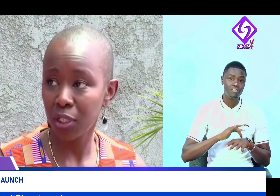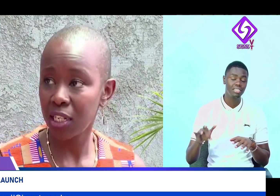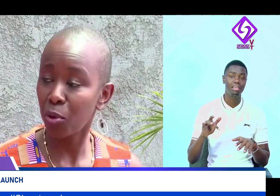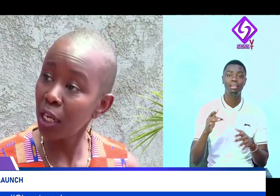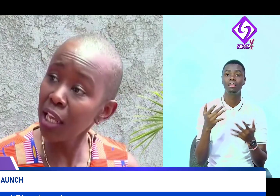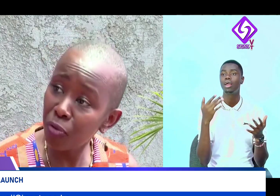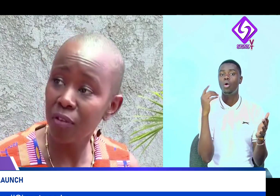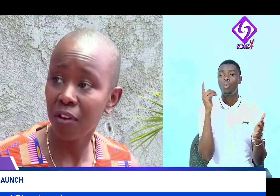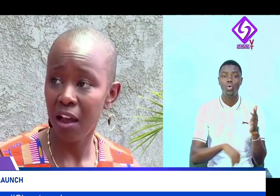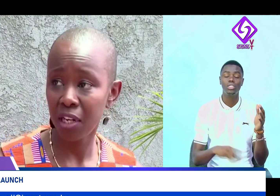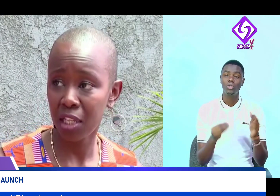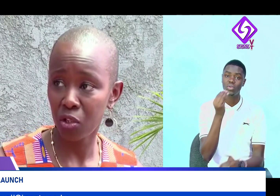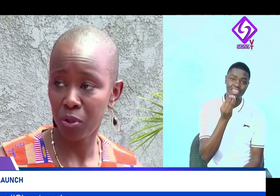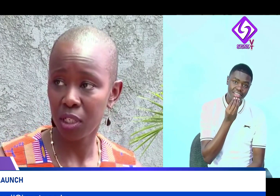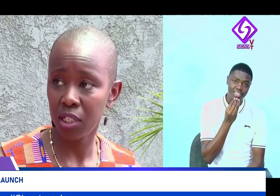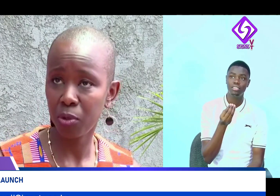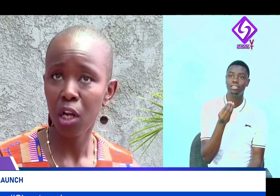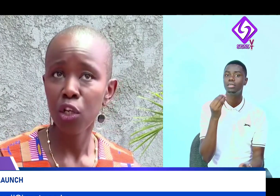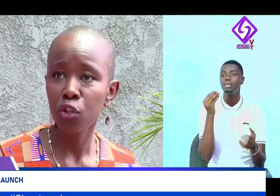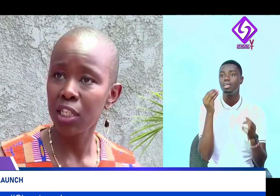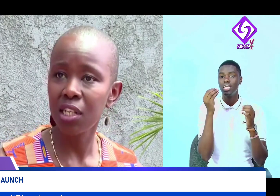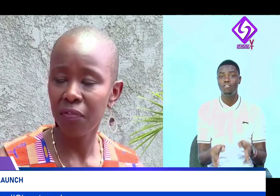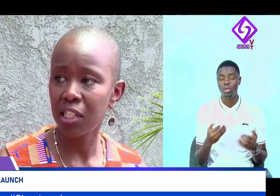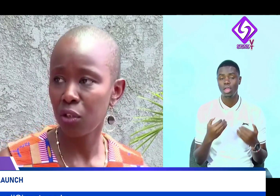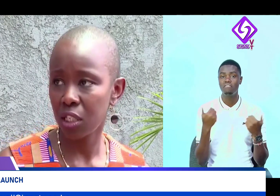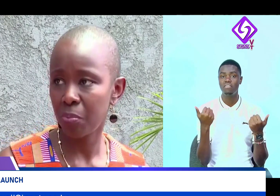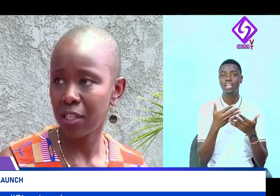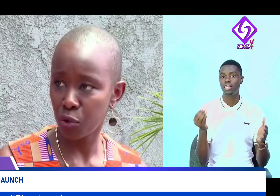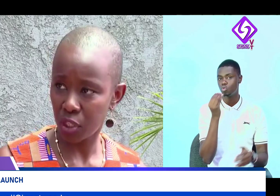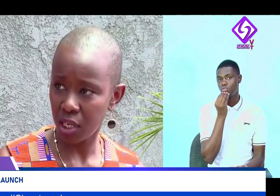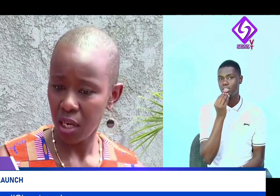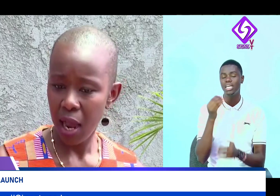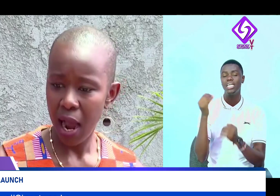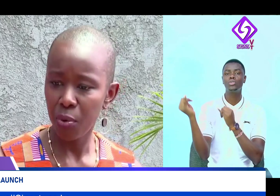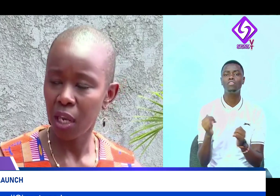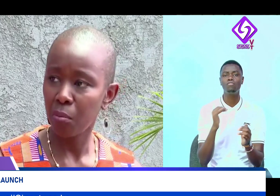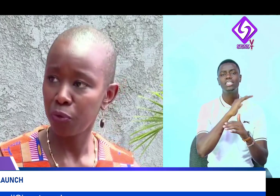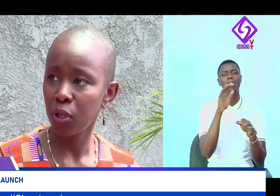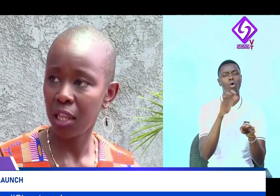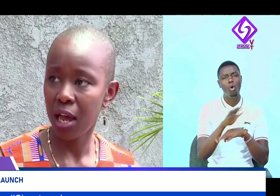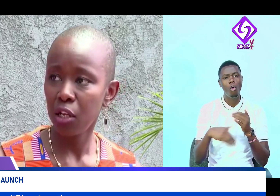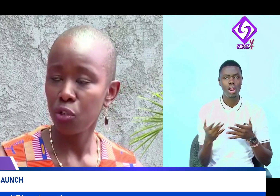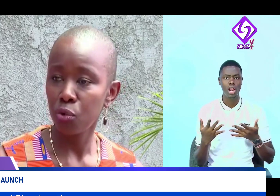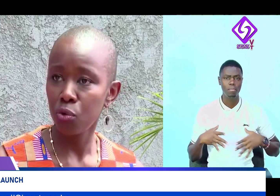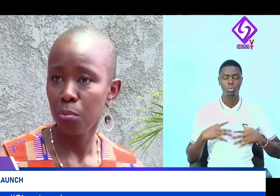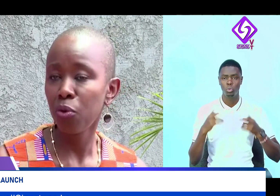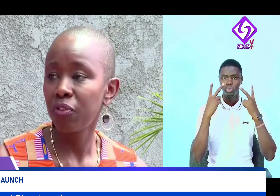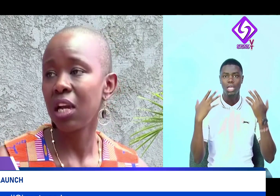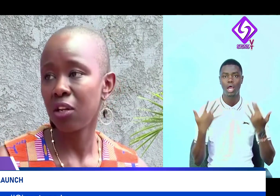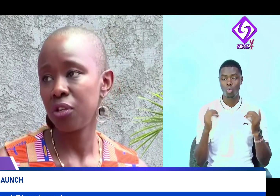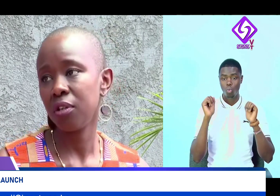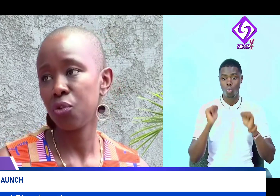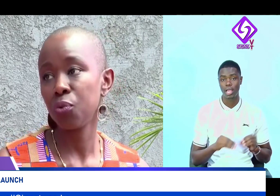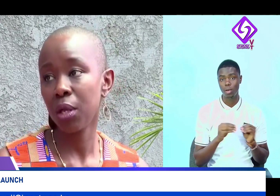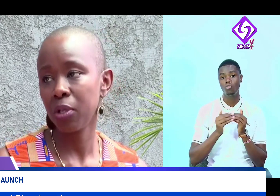the table, if we even have anything to put on the table. So it's inviting all these players to see how we can move together to move this country to